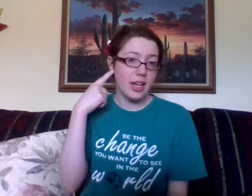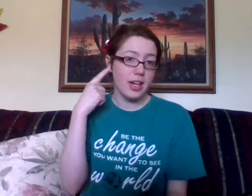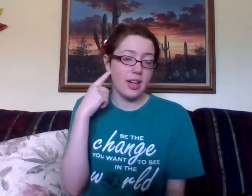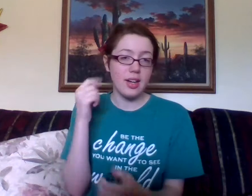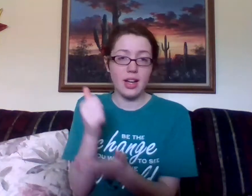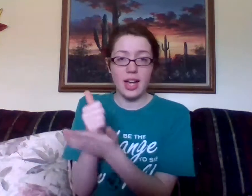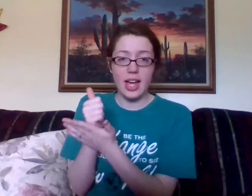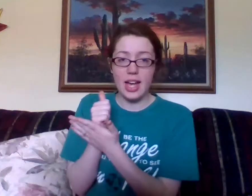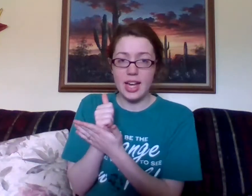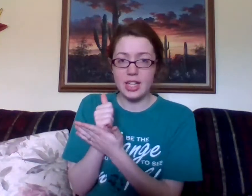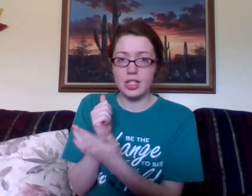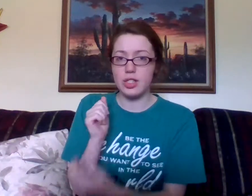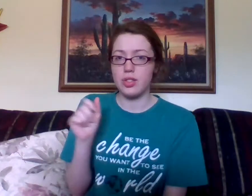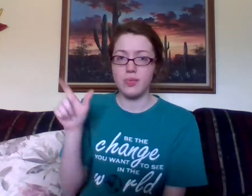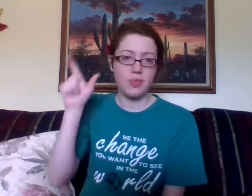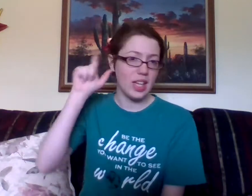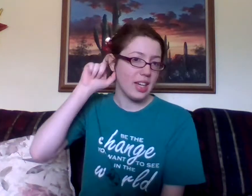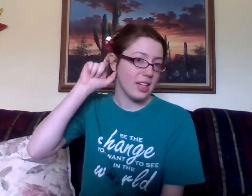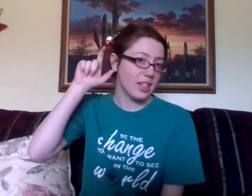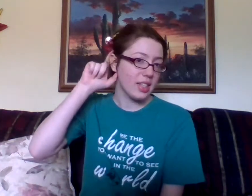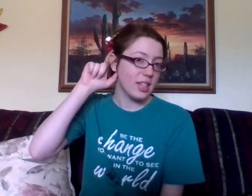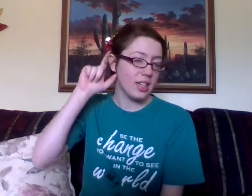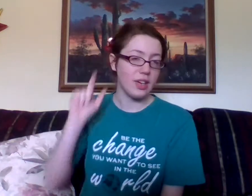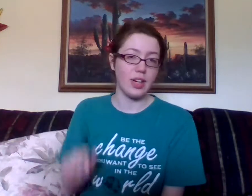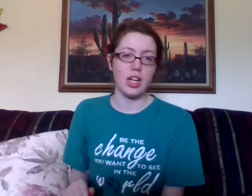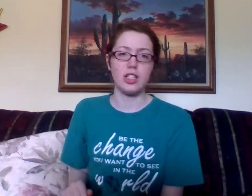hearing aids, like hearing aids,